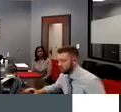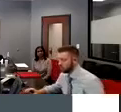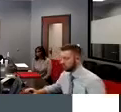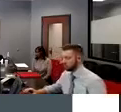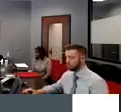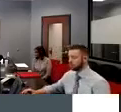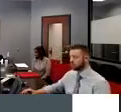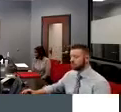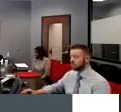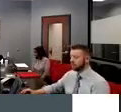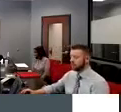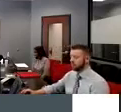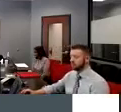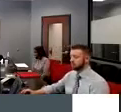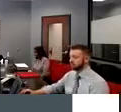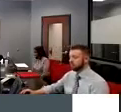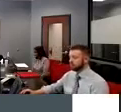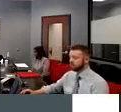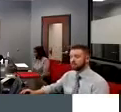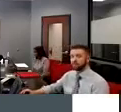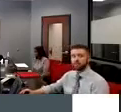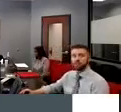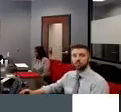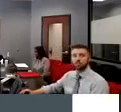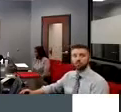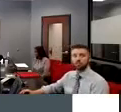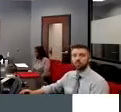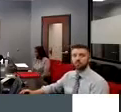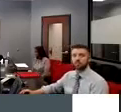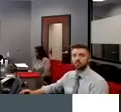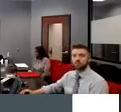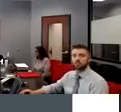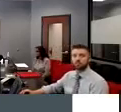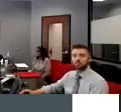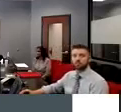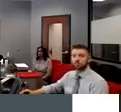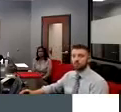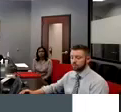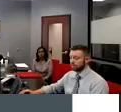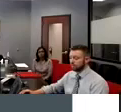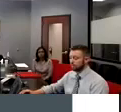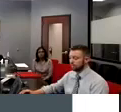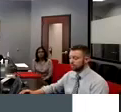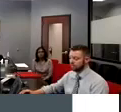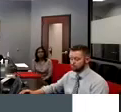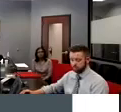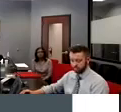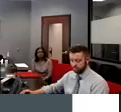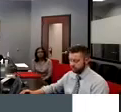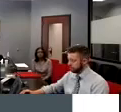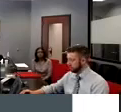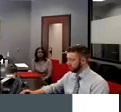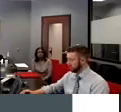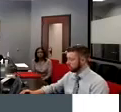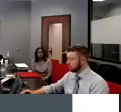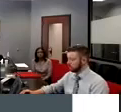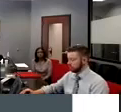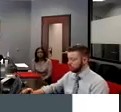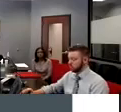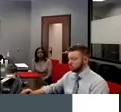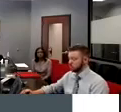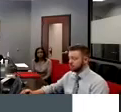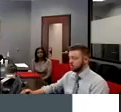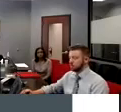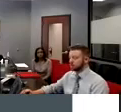days a year. As this graphic indicates, the nucleus of a trail project may be a linear park, but the potential for the